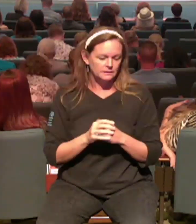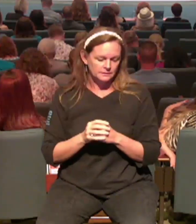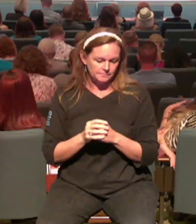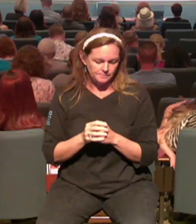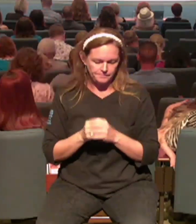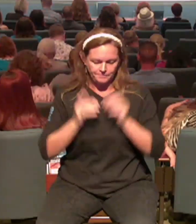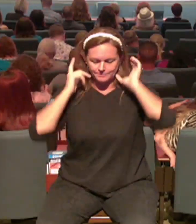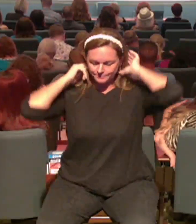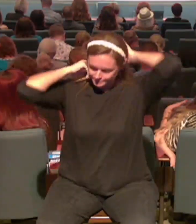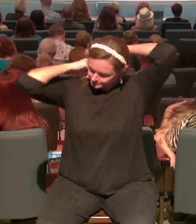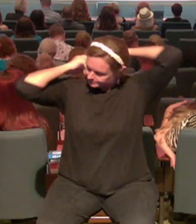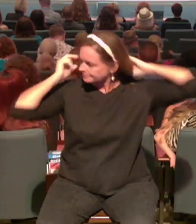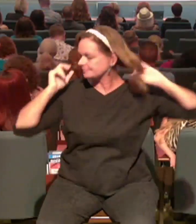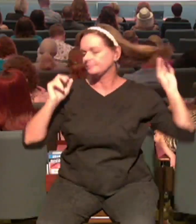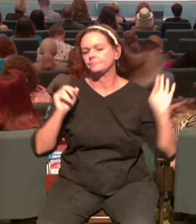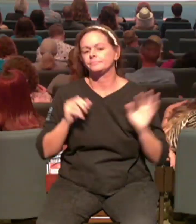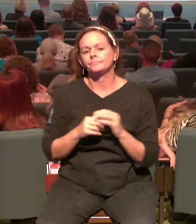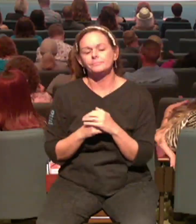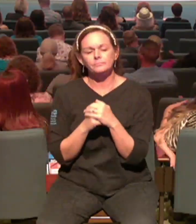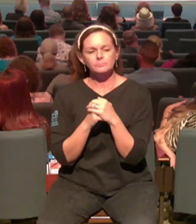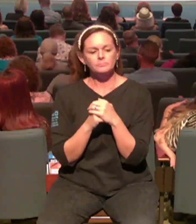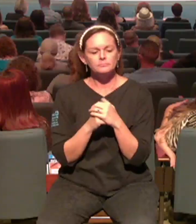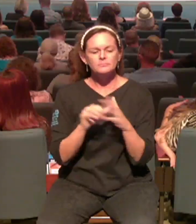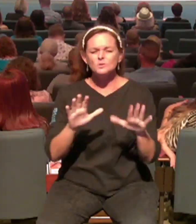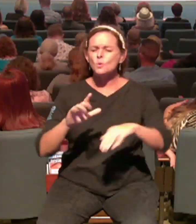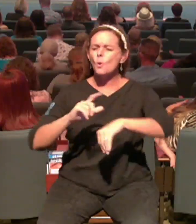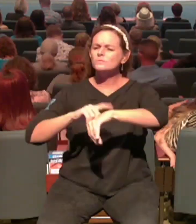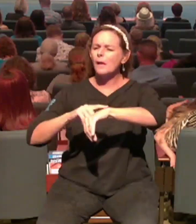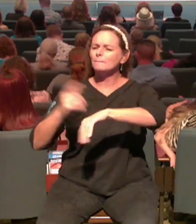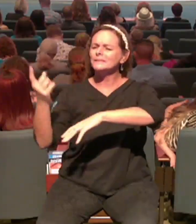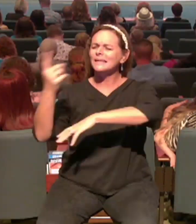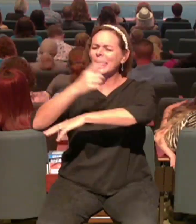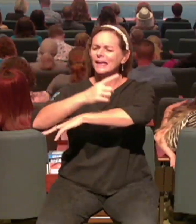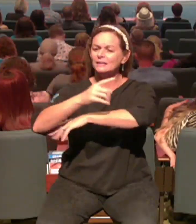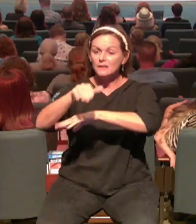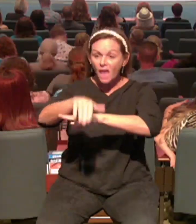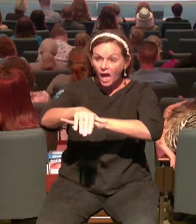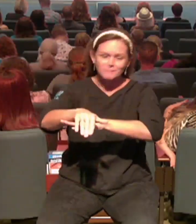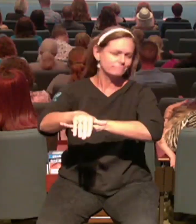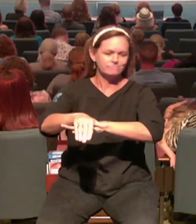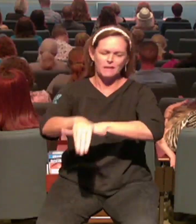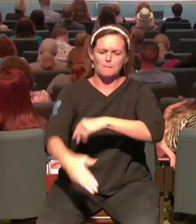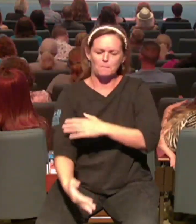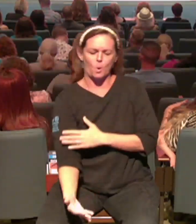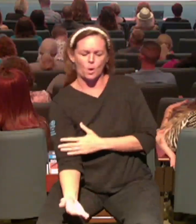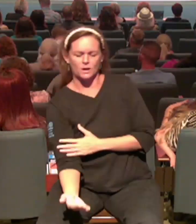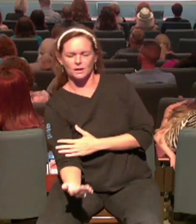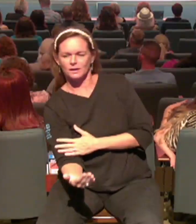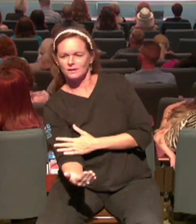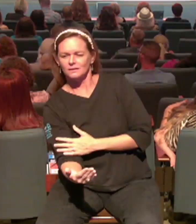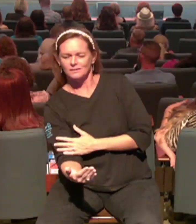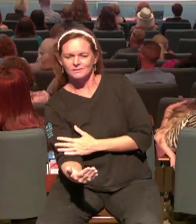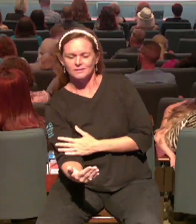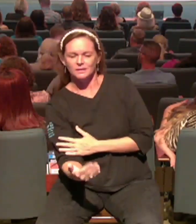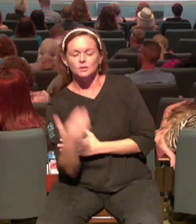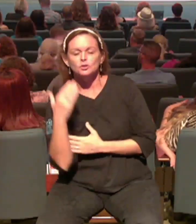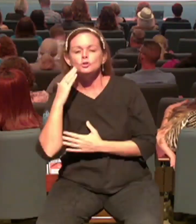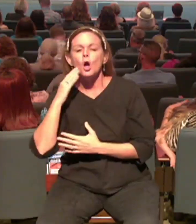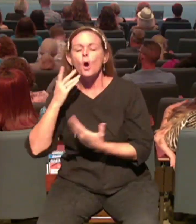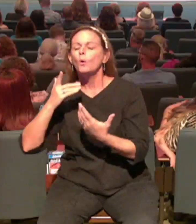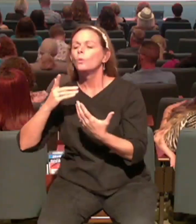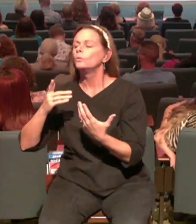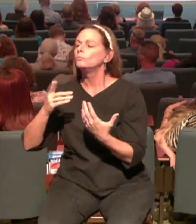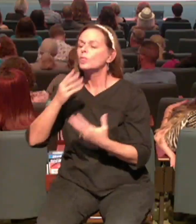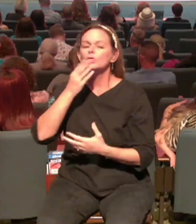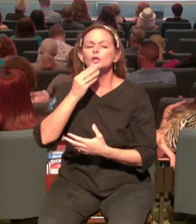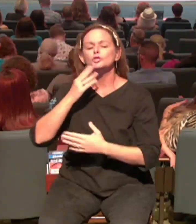John 8. And let me set the stage for this. It's early in the morning, and Jesus is at the temple in the outer courts where a crowd